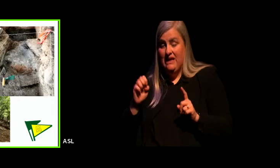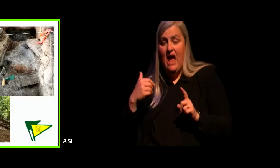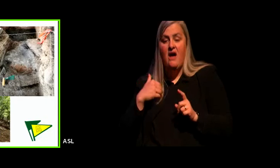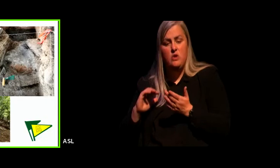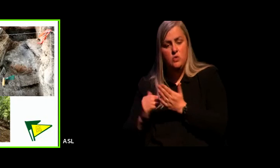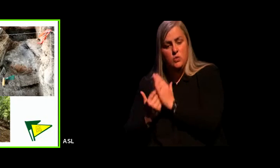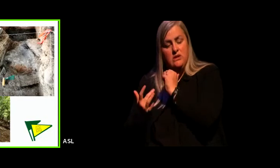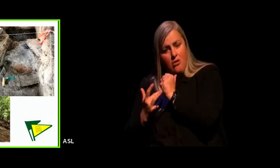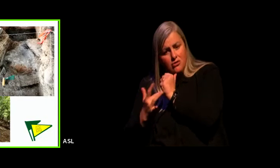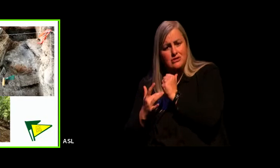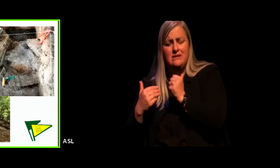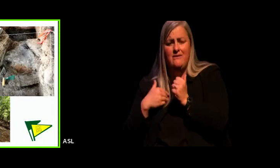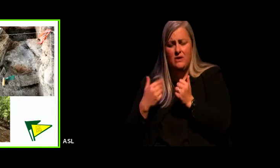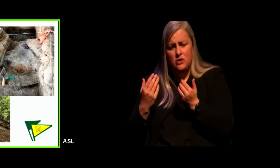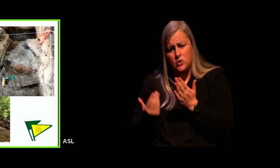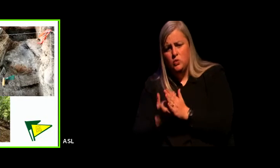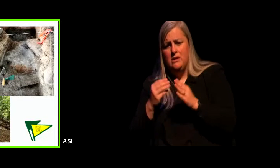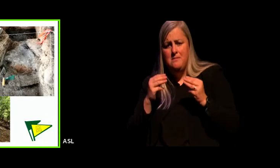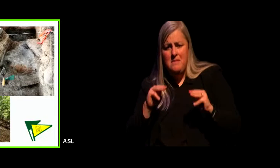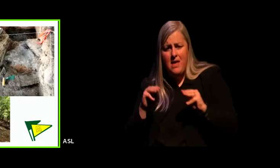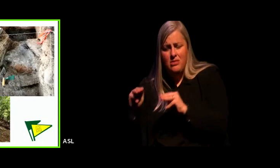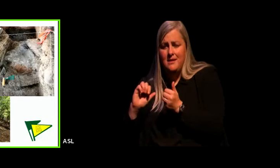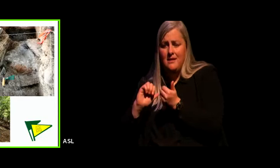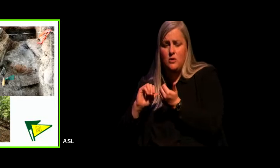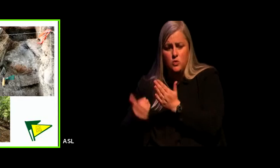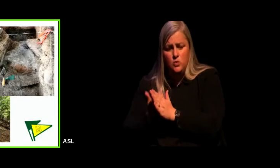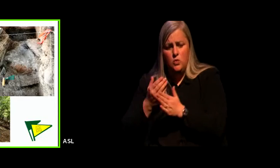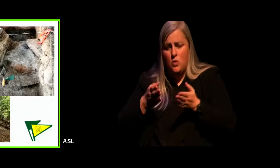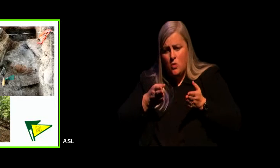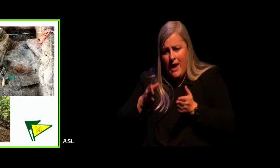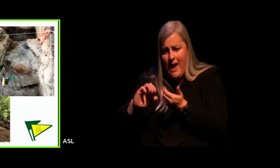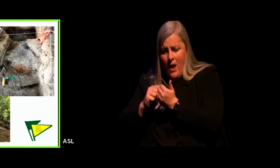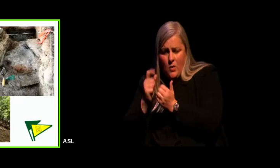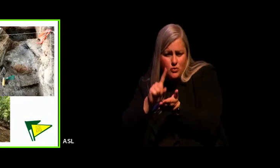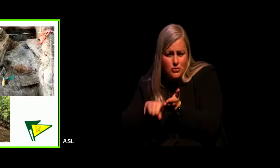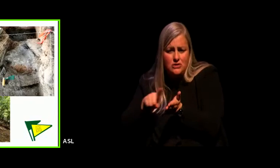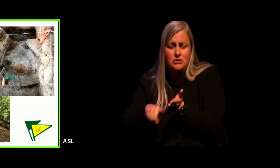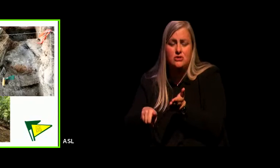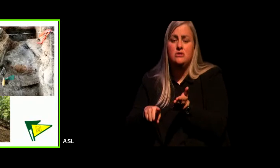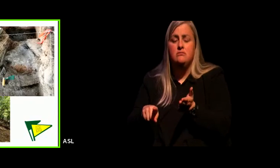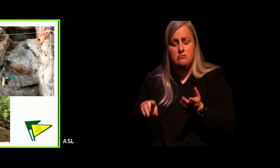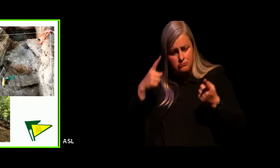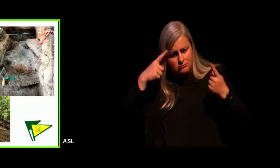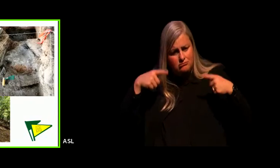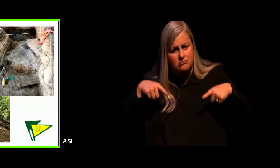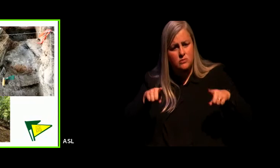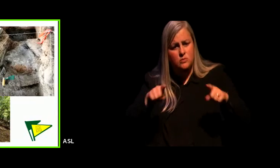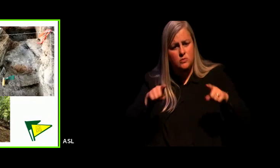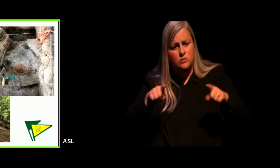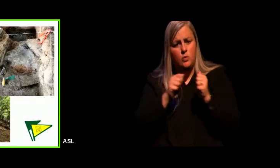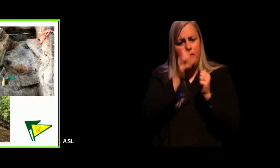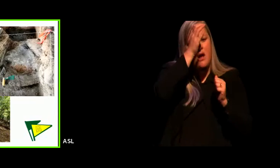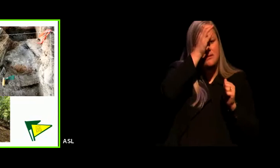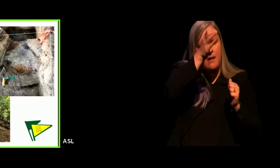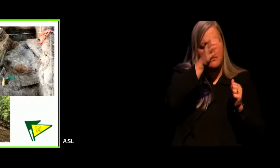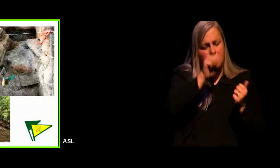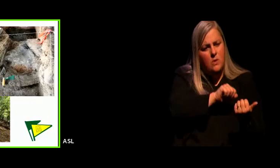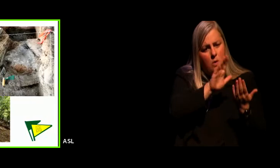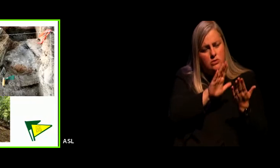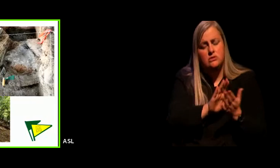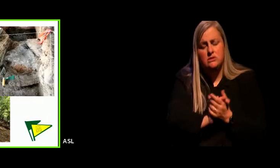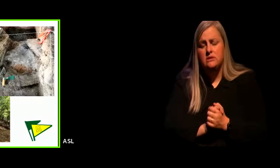new technologies, methods, or ways of doing research used alongside various conceptual